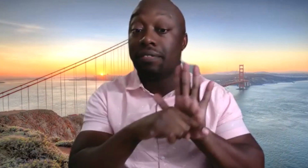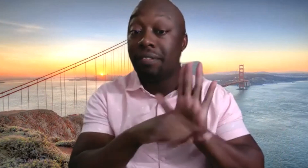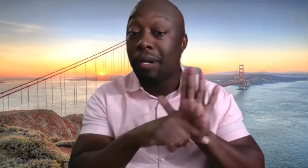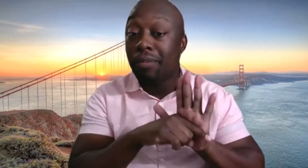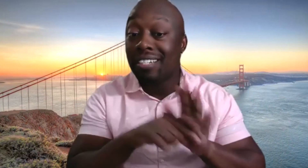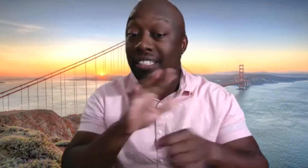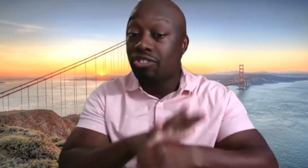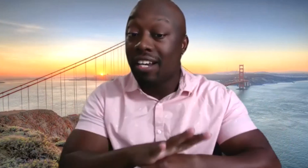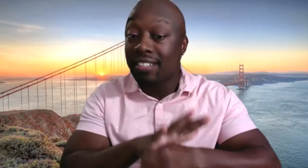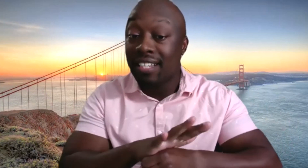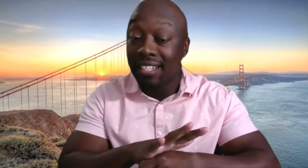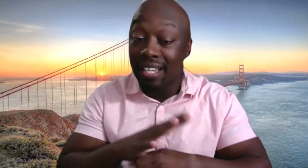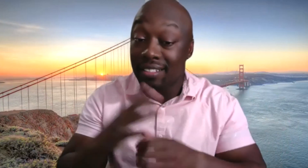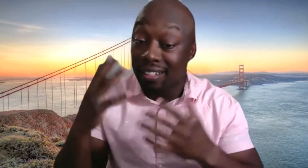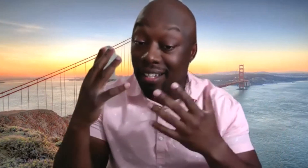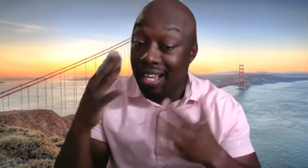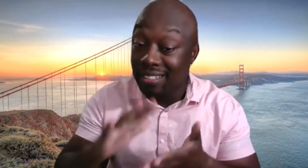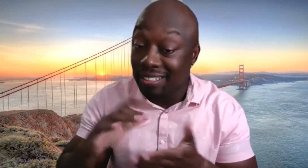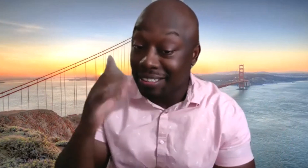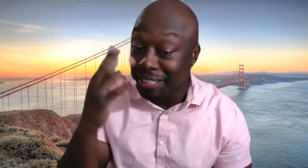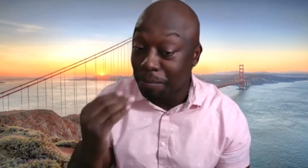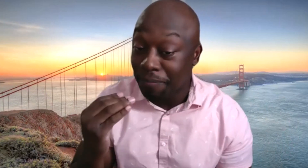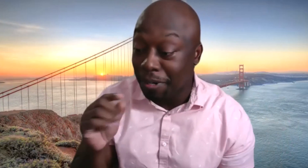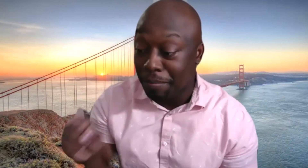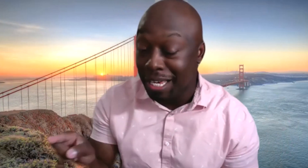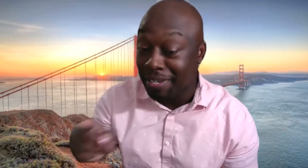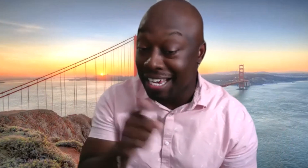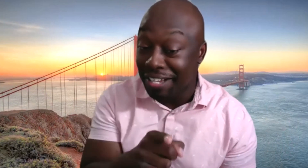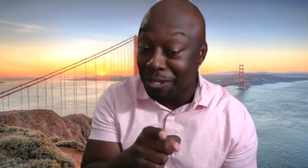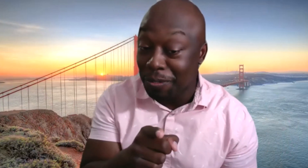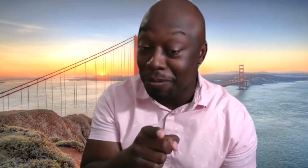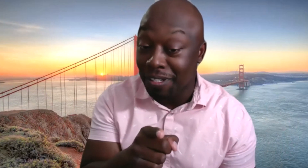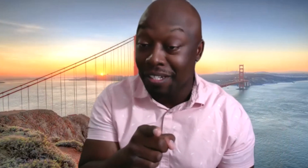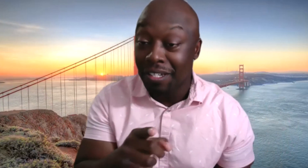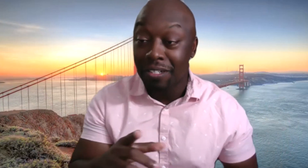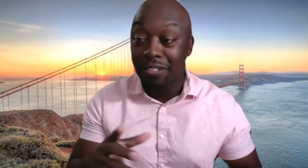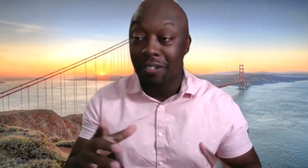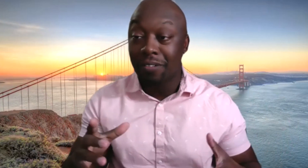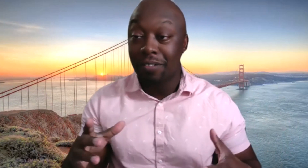negative. Remember, that's stress. That's less sleep for the baby and you.